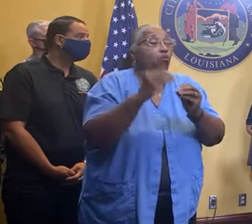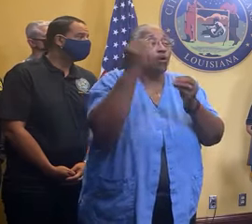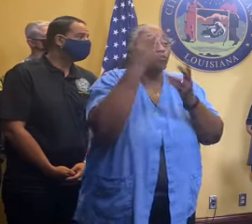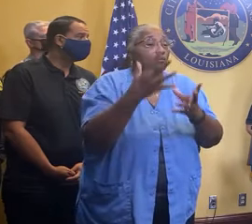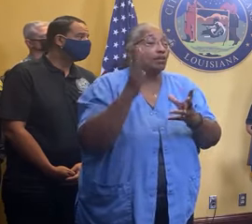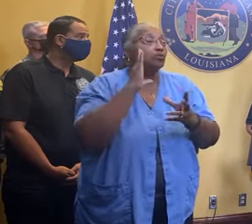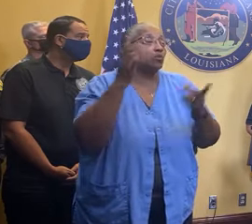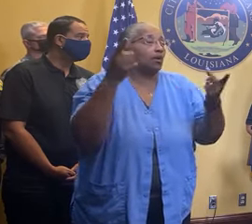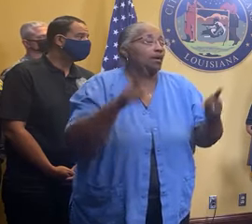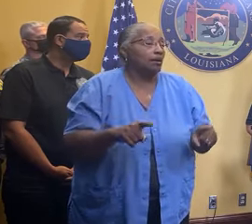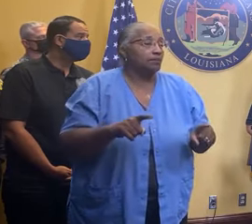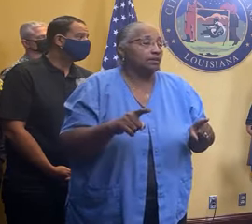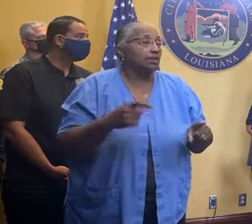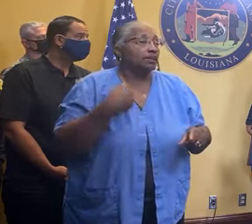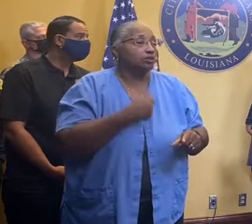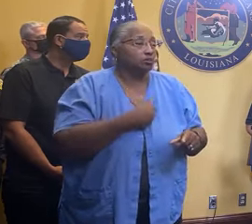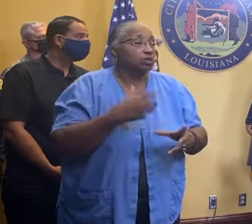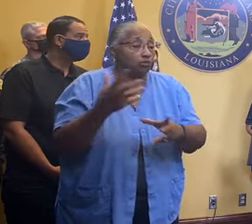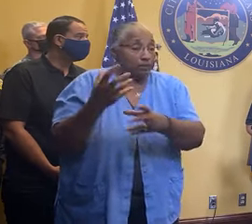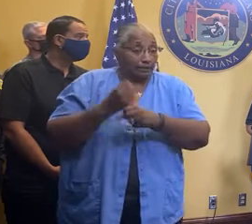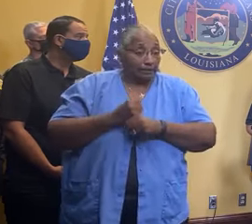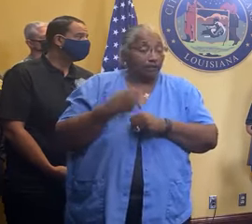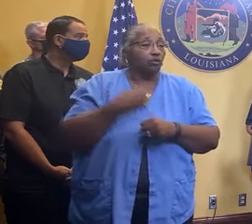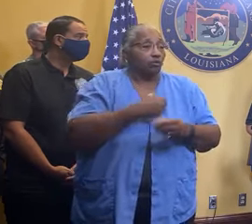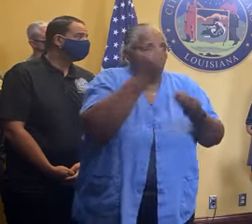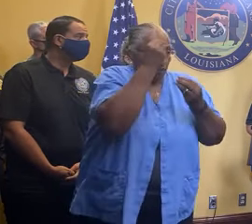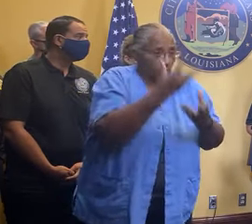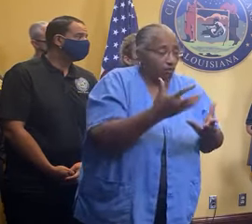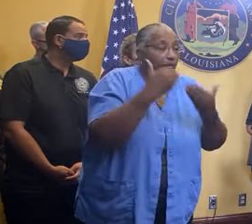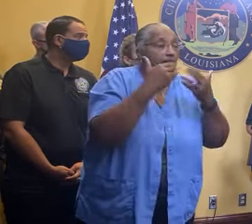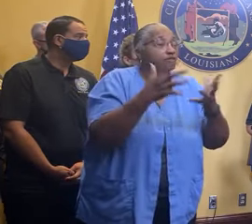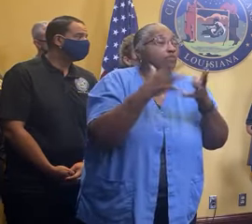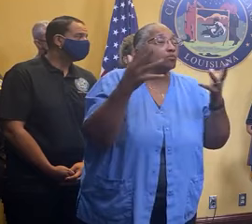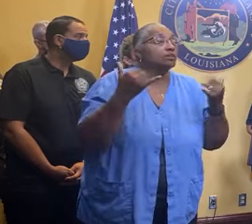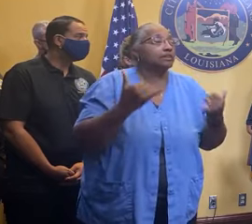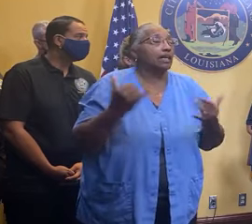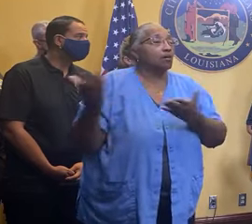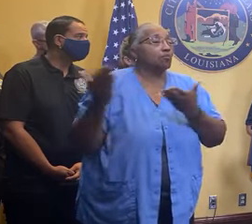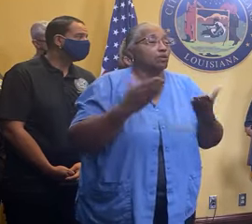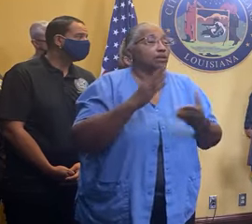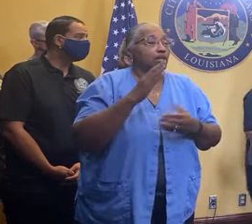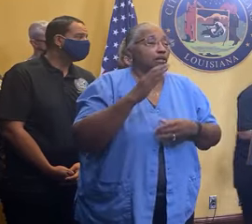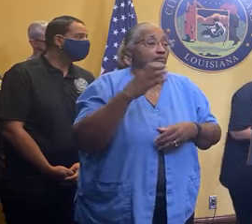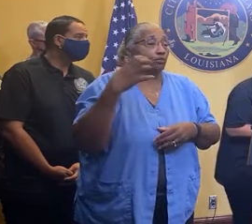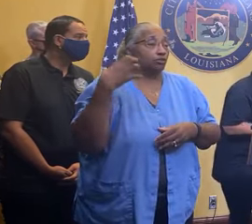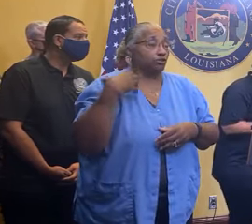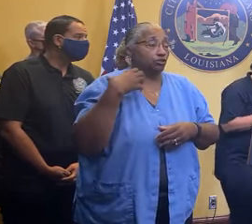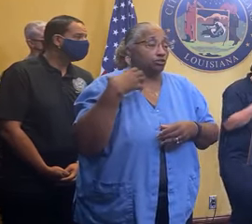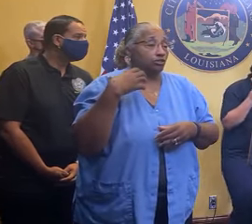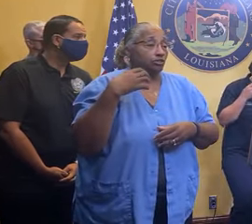information will come as we receive it. And thank you so much. I'm going to now bring up Chief Ferguson.